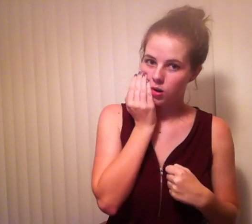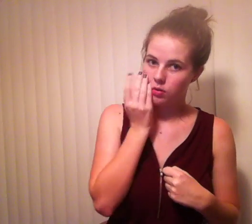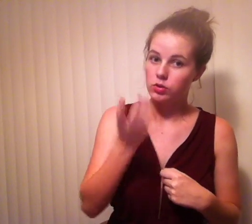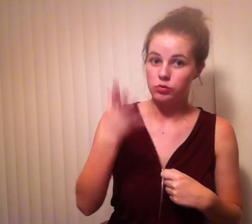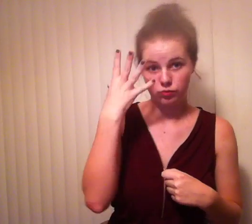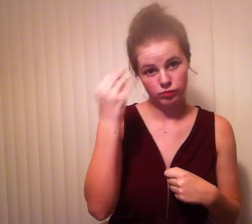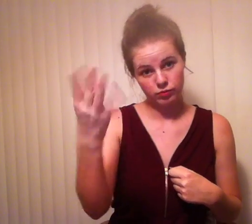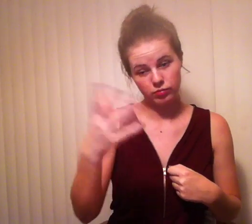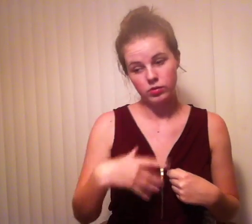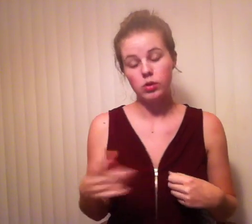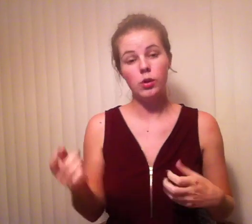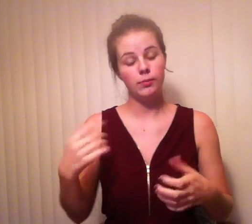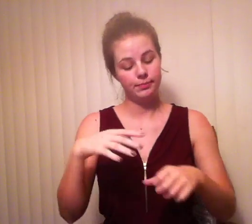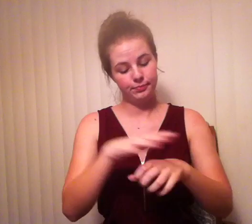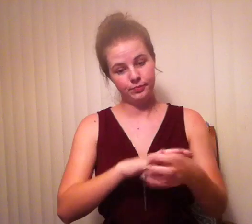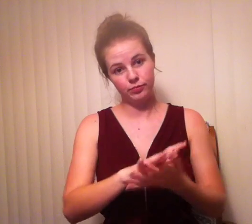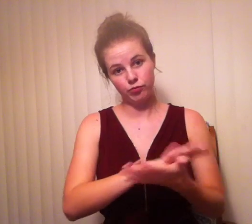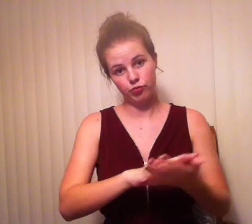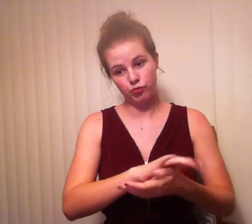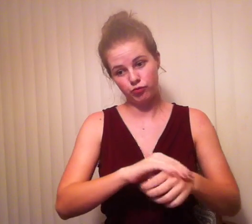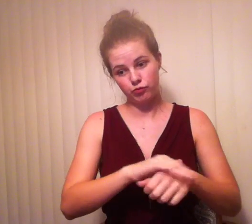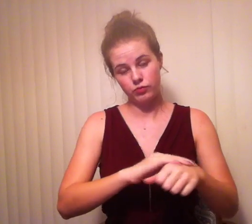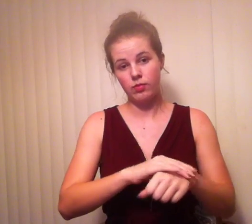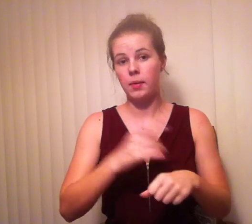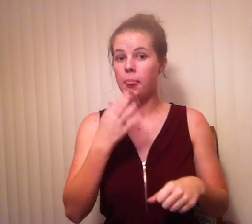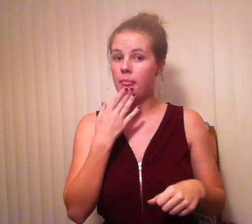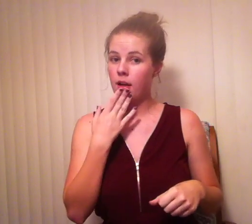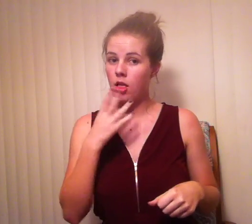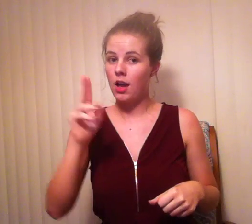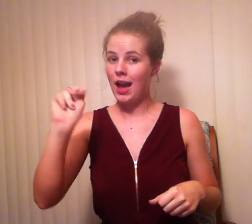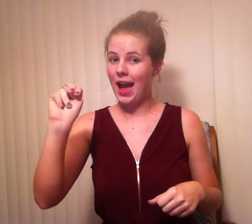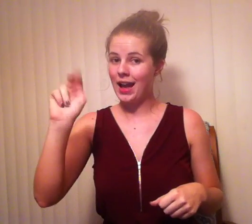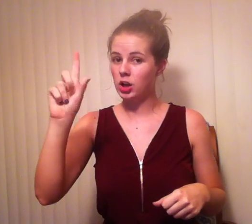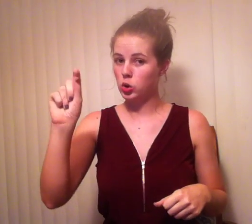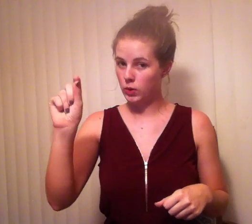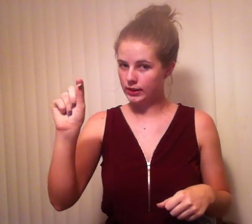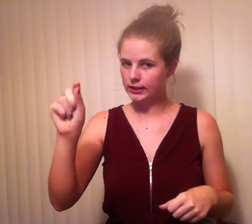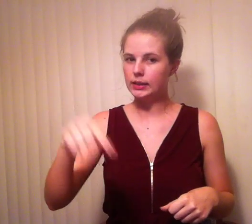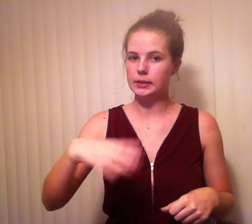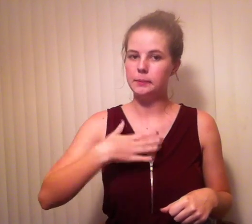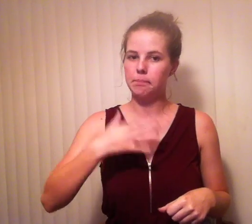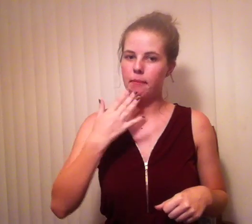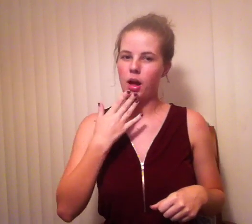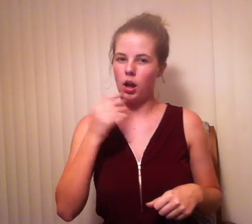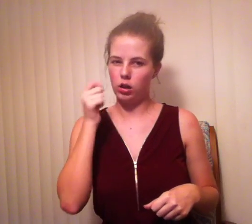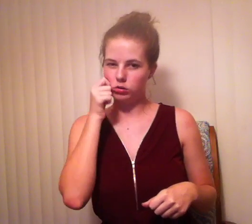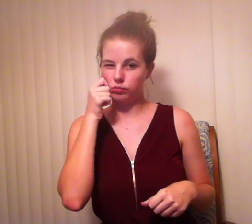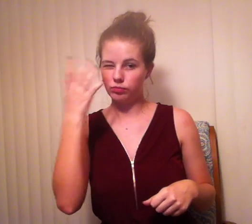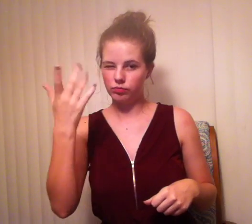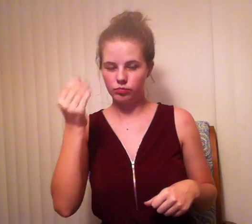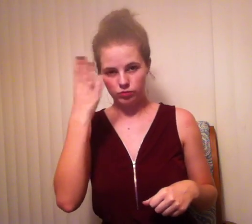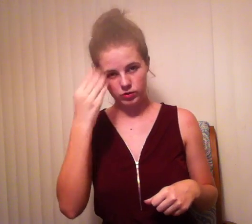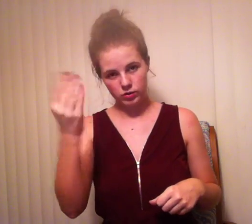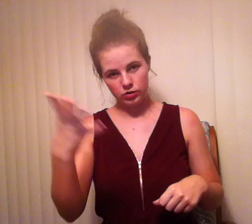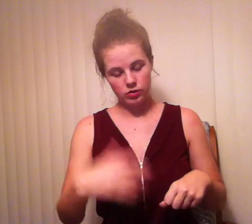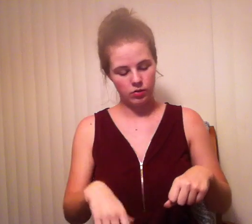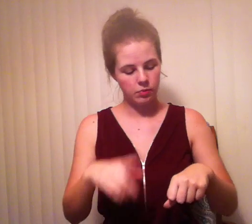doing today. In case anyone's wondering, I am in the shade N20. I'm going to put some of the drops